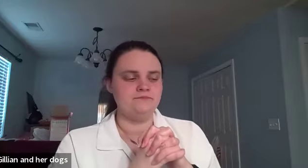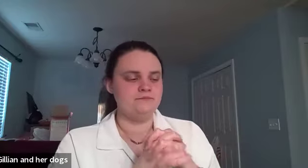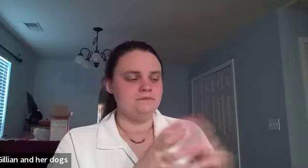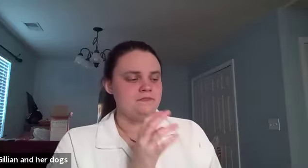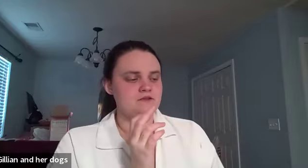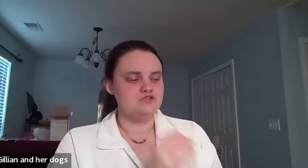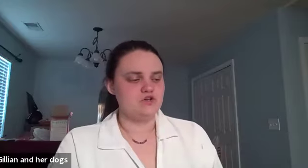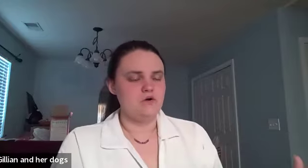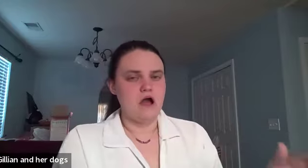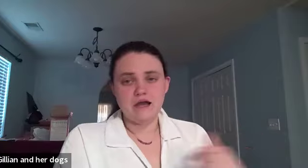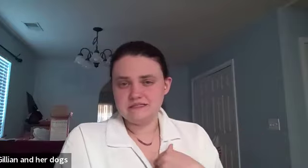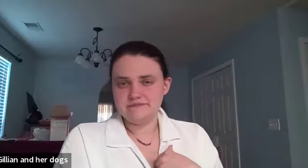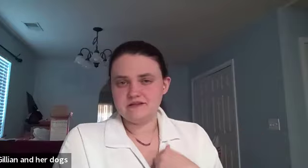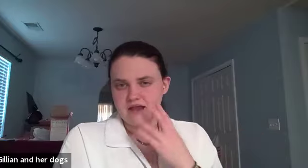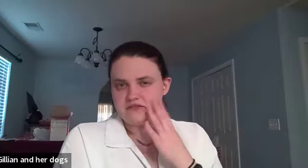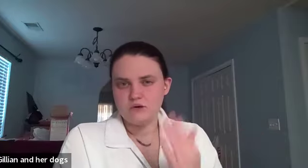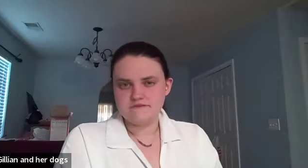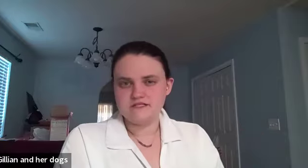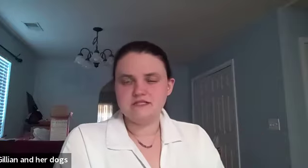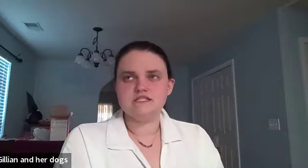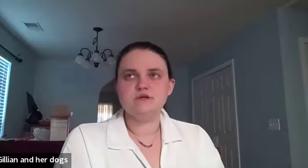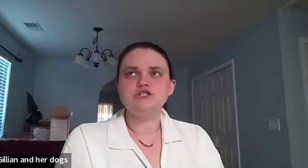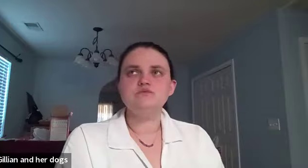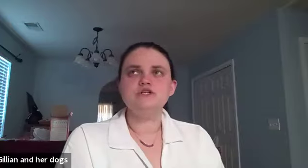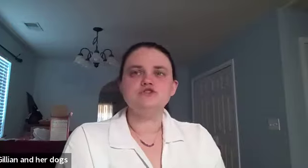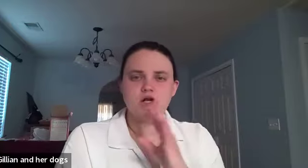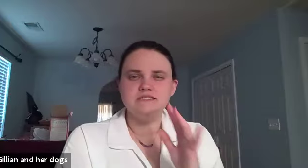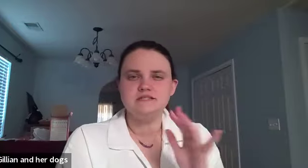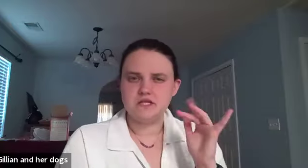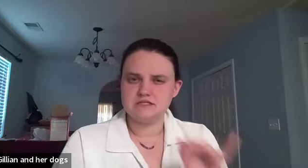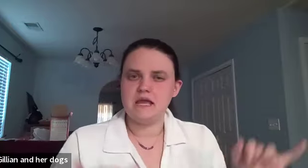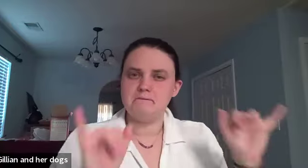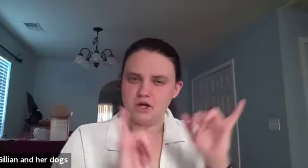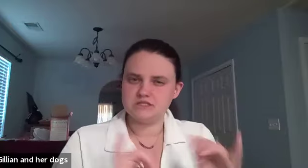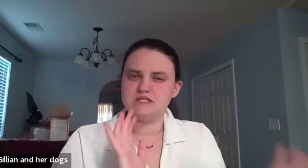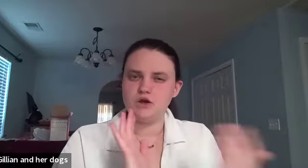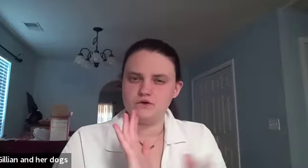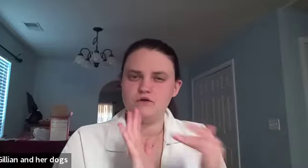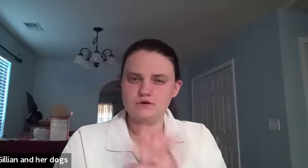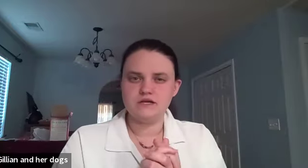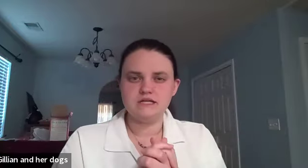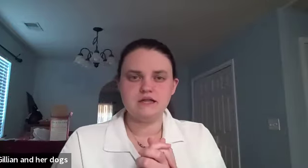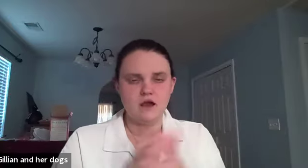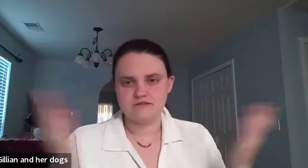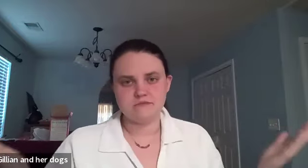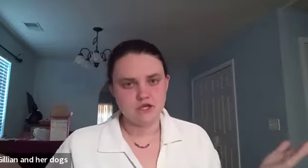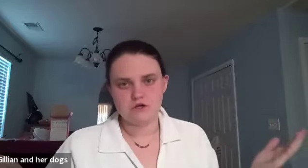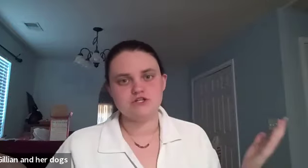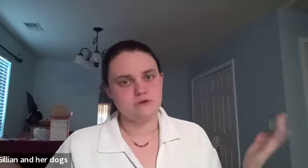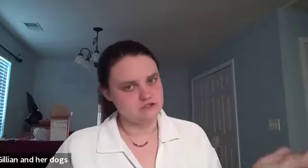Um, so I typically like I think what I've seen, especially when you're talking to like the same person over and over again, like obviously my coworkers who I